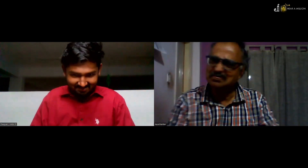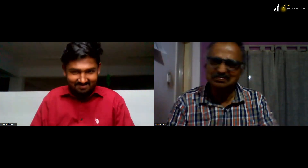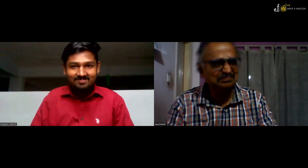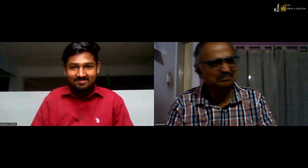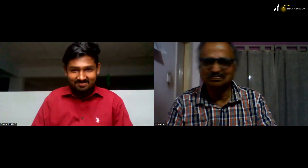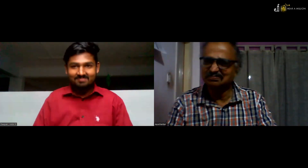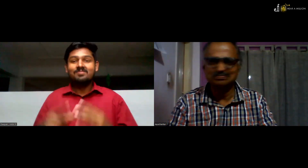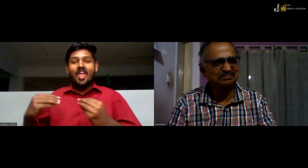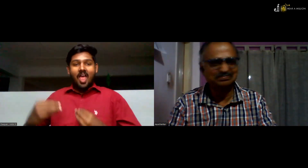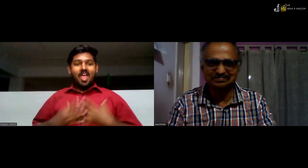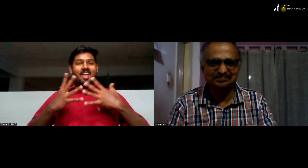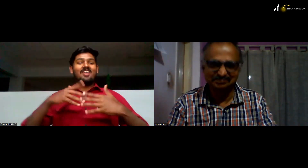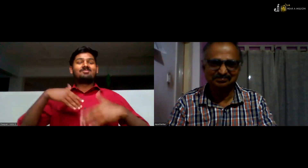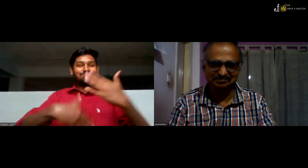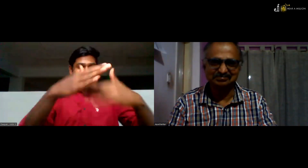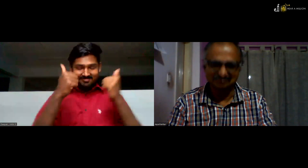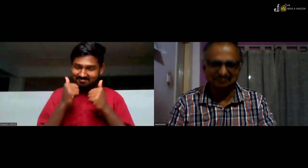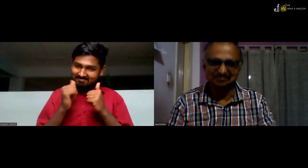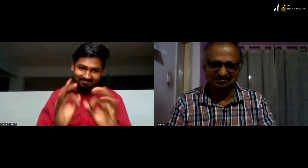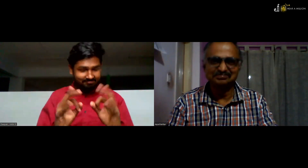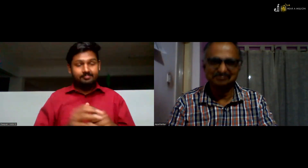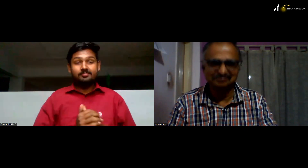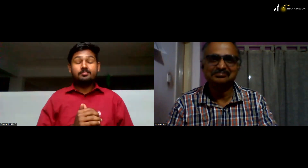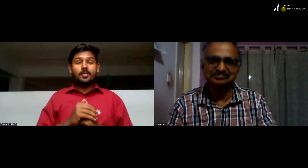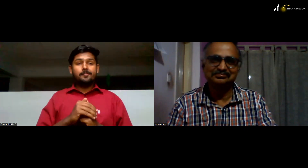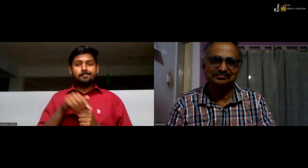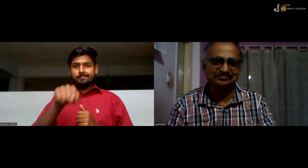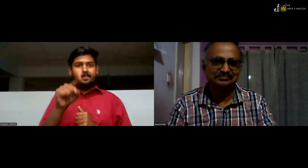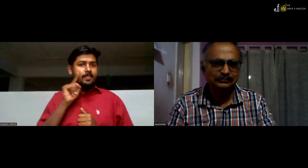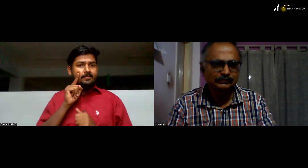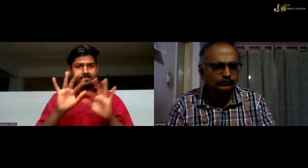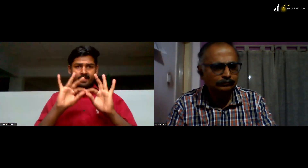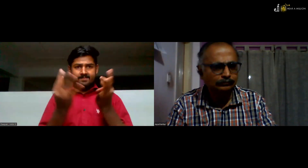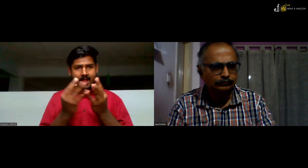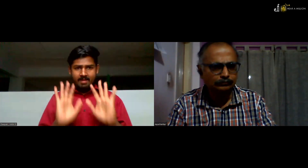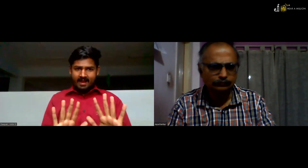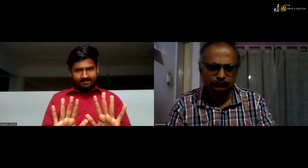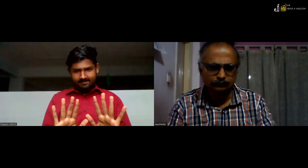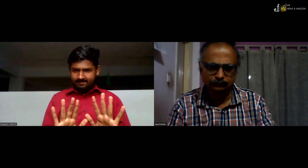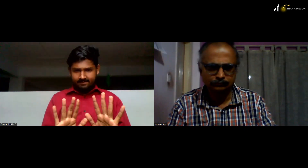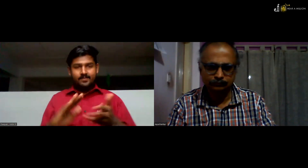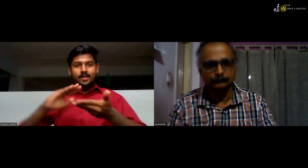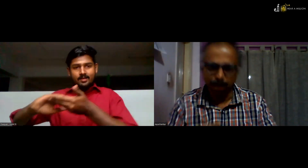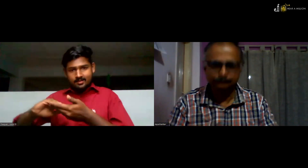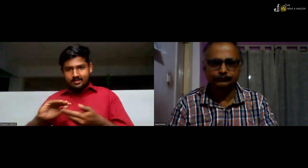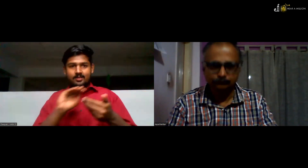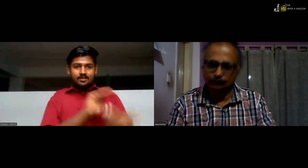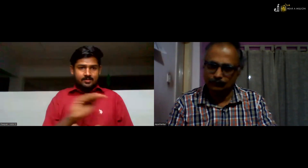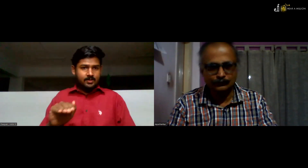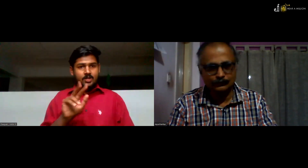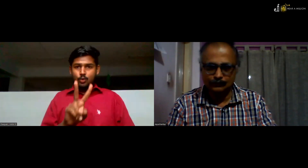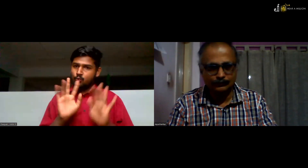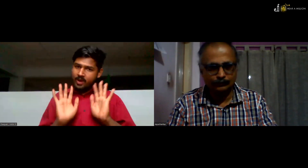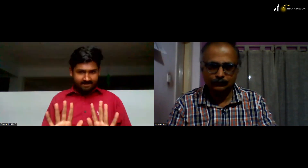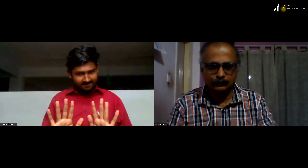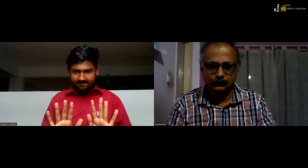I have been doing the traveling and all. So it was inspiring to me, or I was happy to doing it. All right. So you